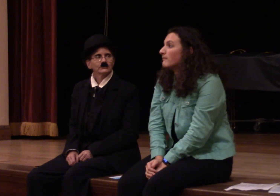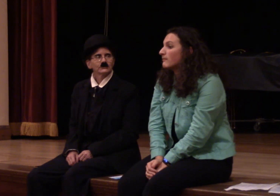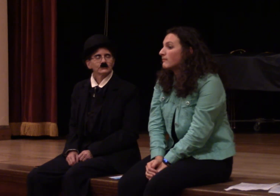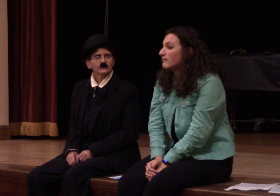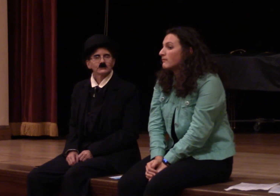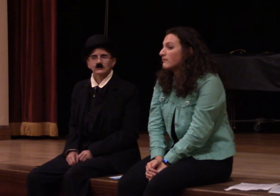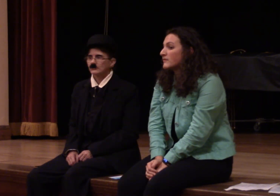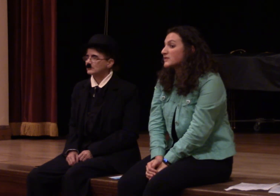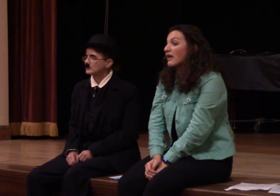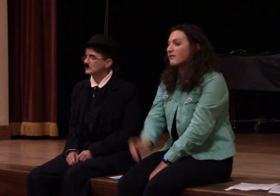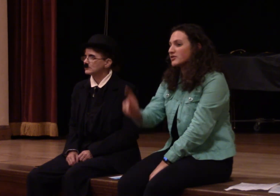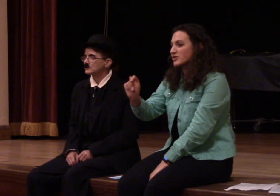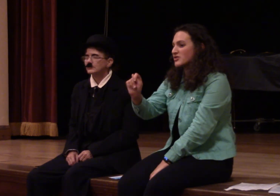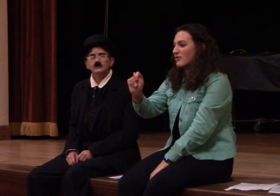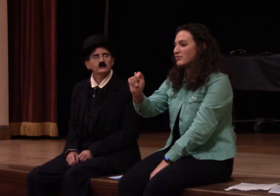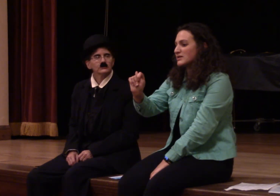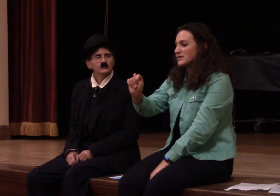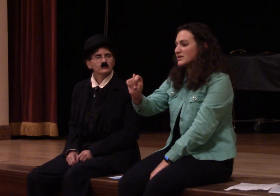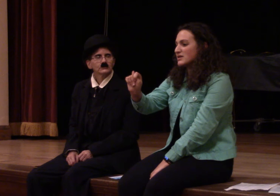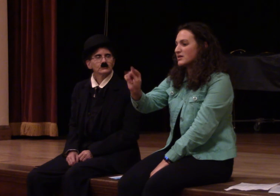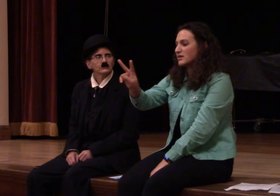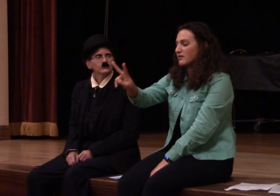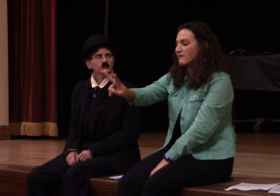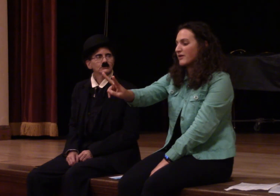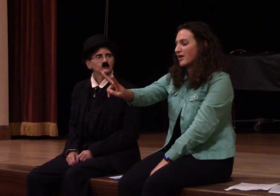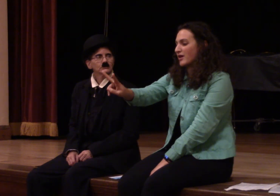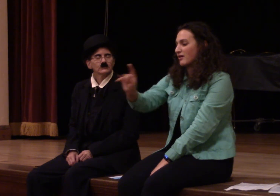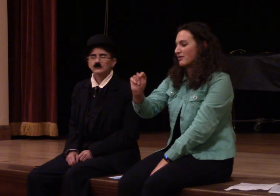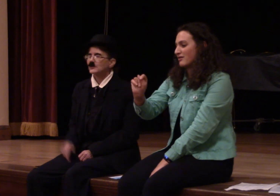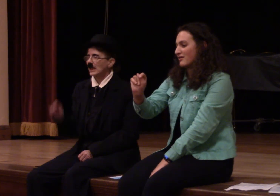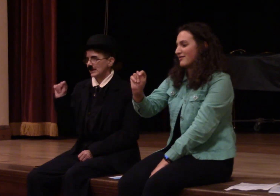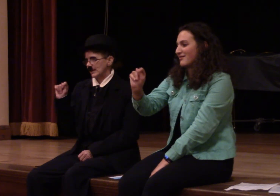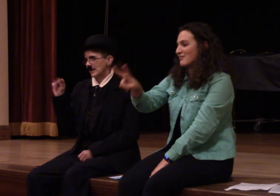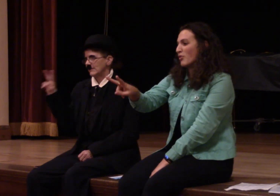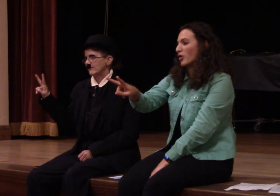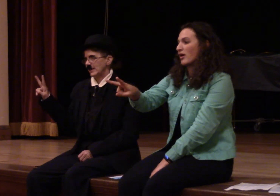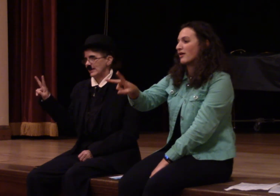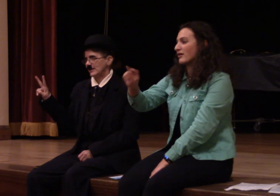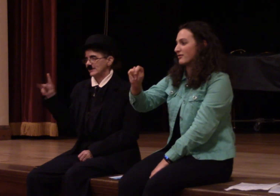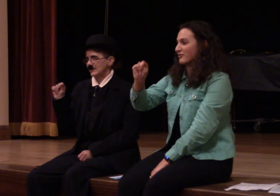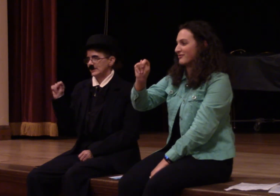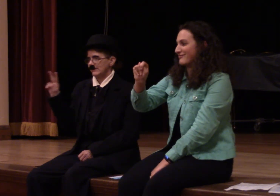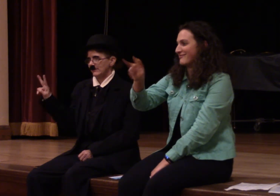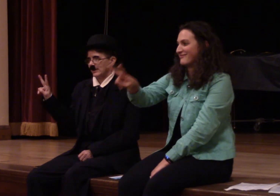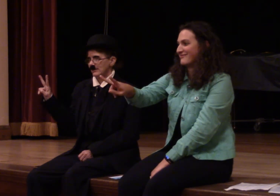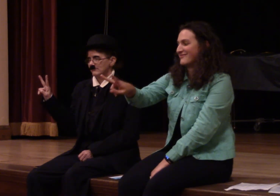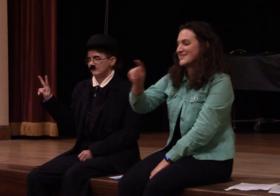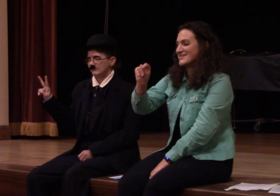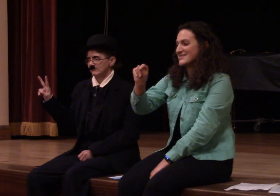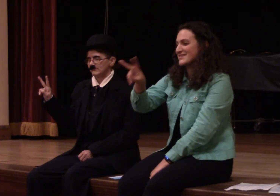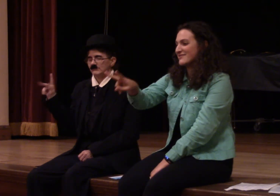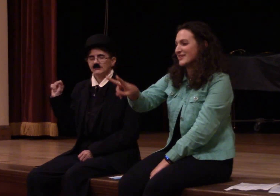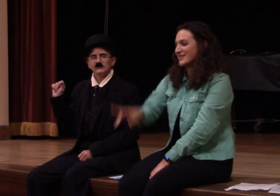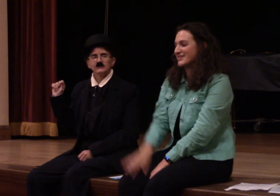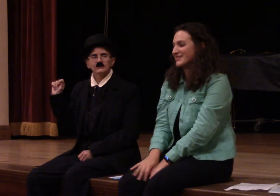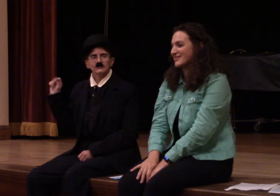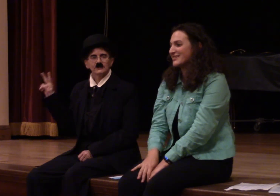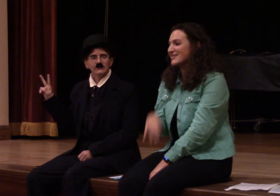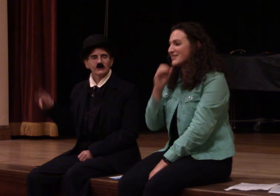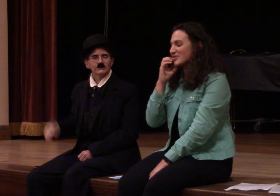Television? Television, so that would be TV. Boring, I know. TV. So if you